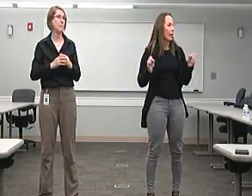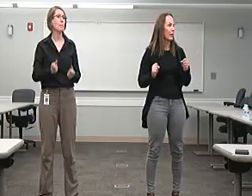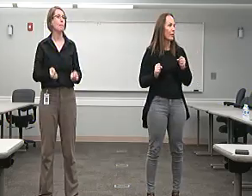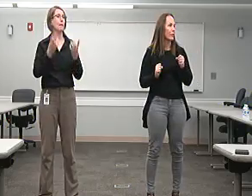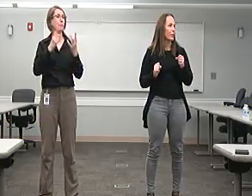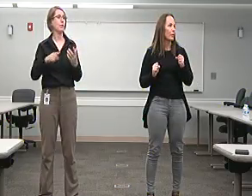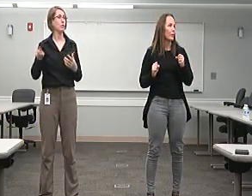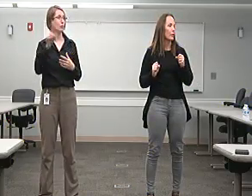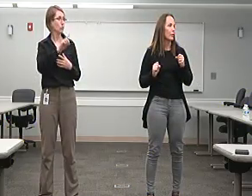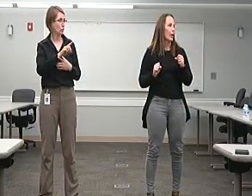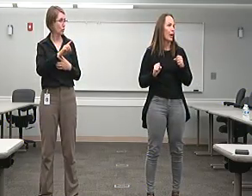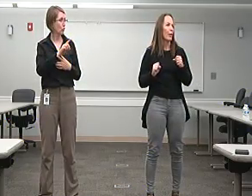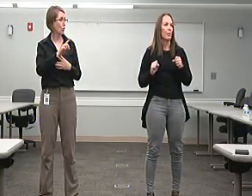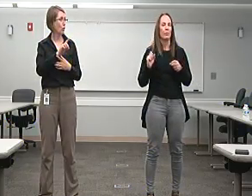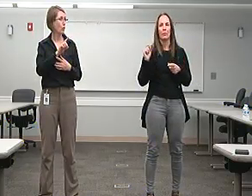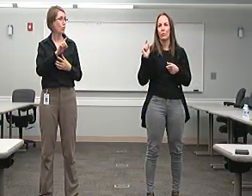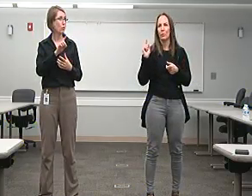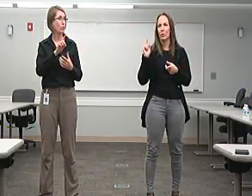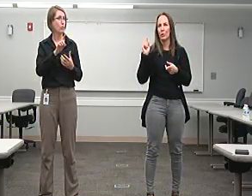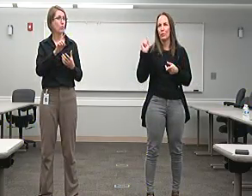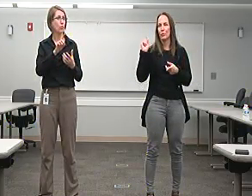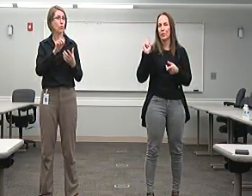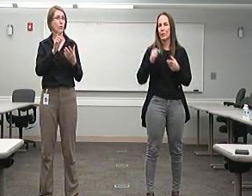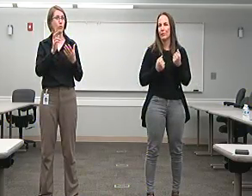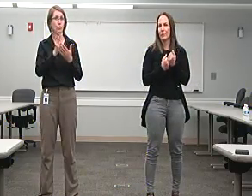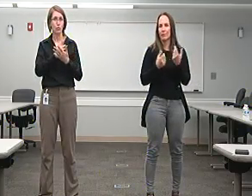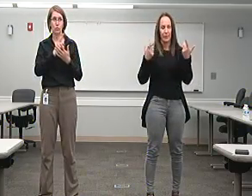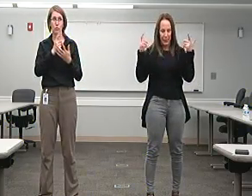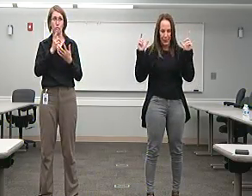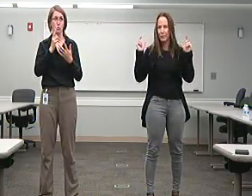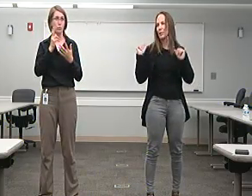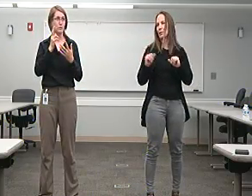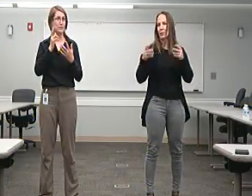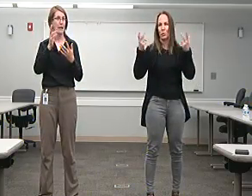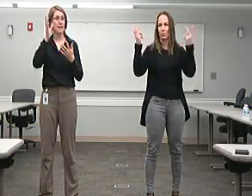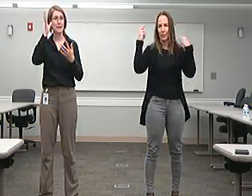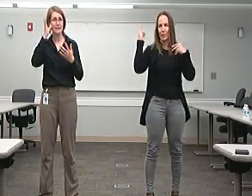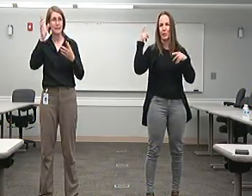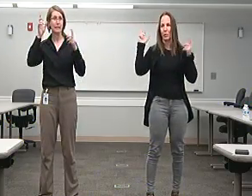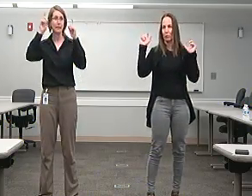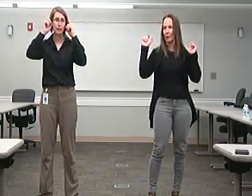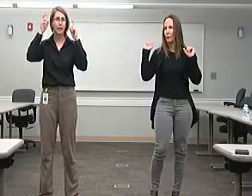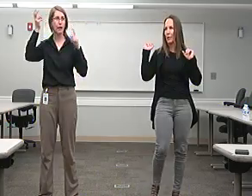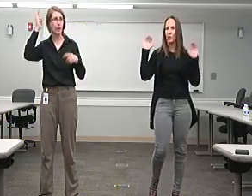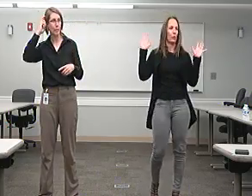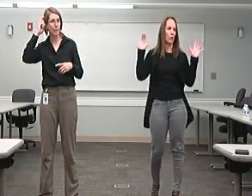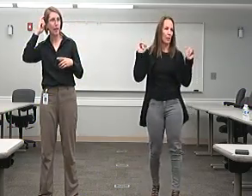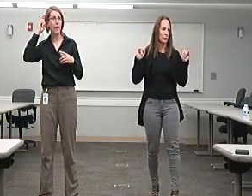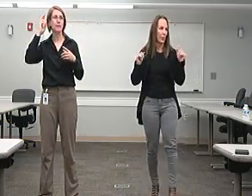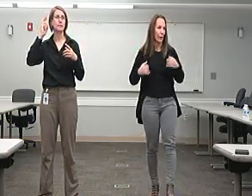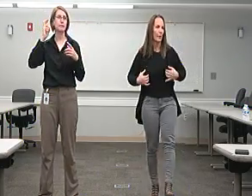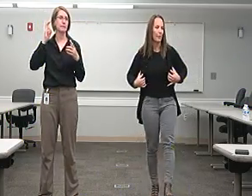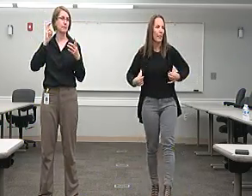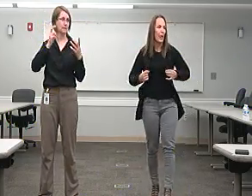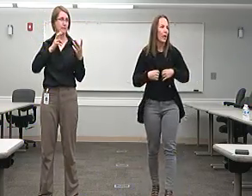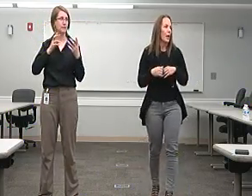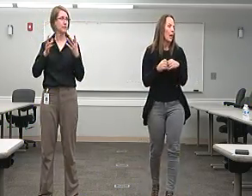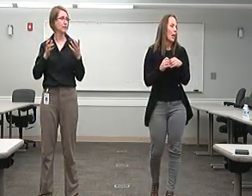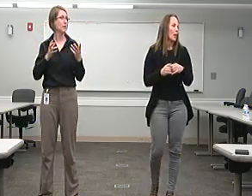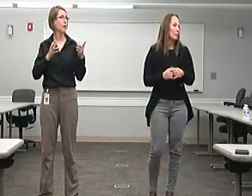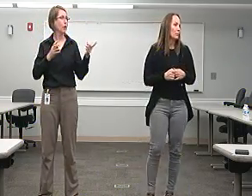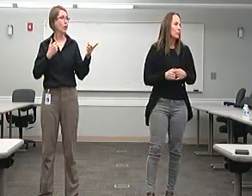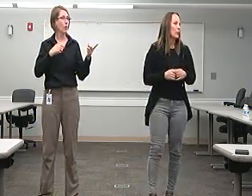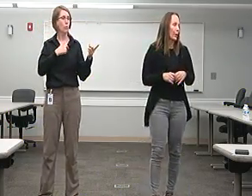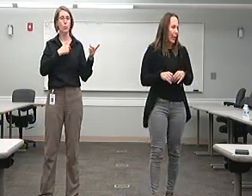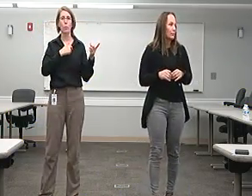you use listening devices or implants or hearing aids with your child? Okay. We're hoping to get there. Okay.